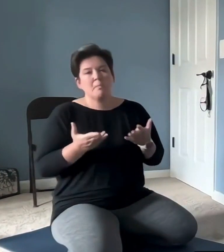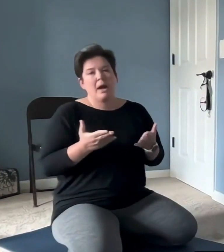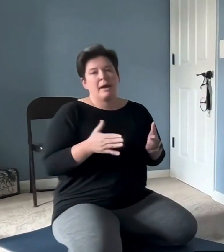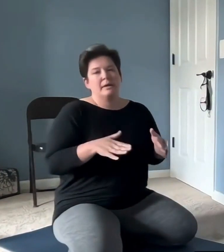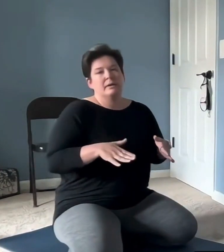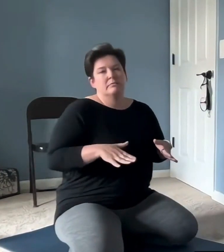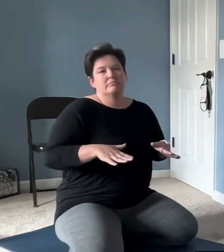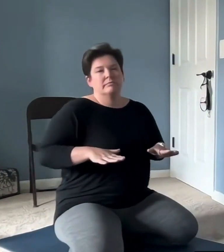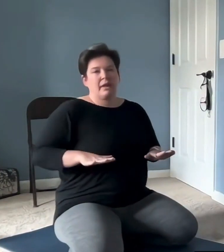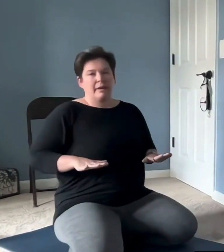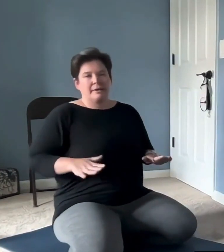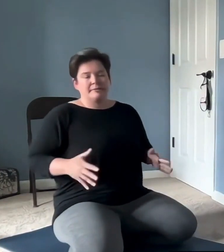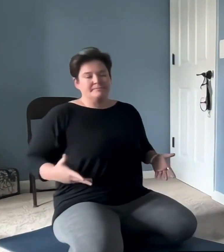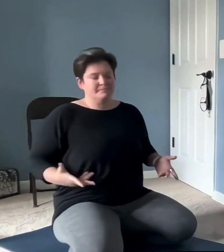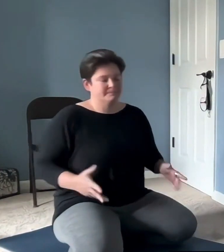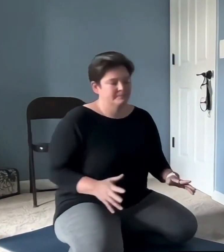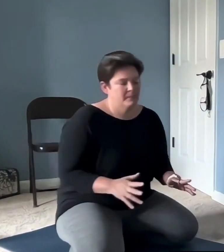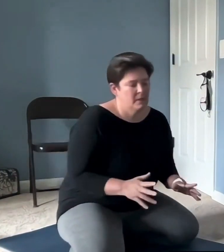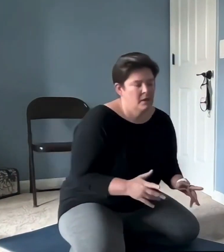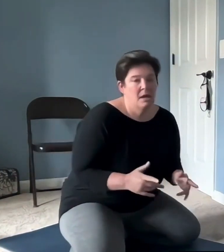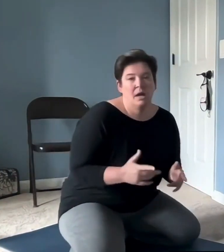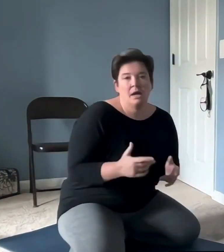If you want, you're welcome to